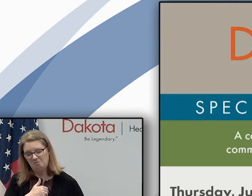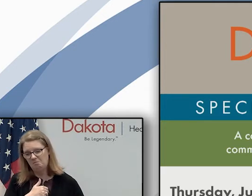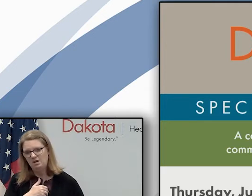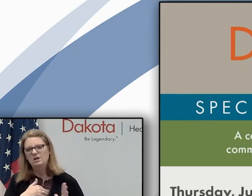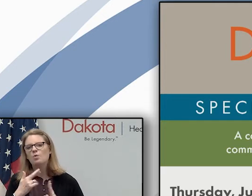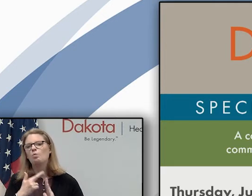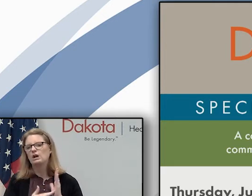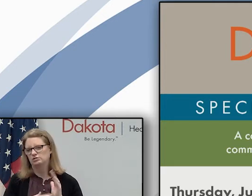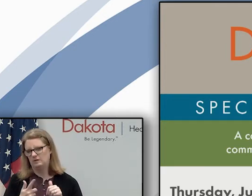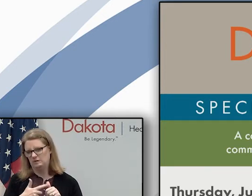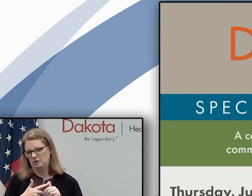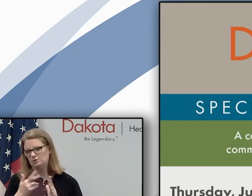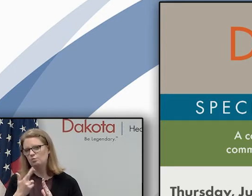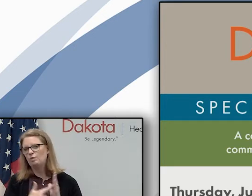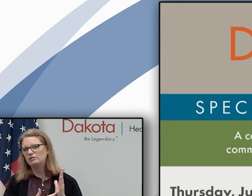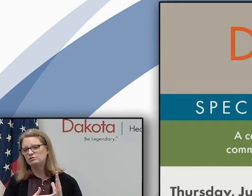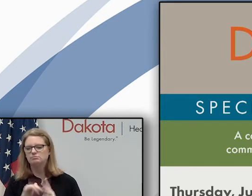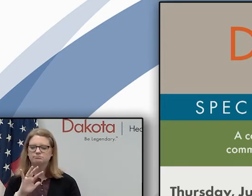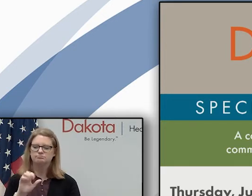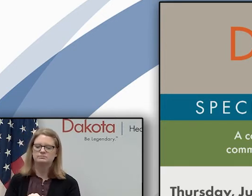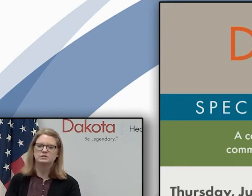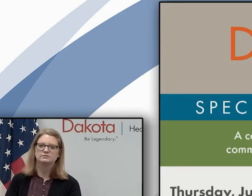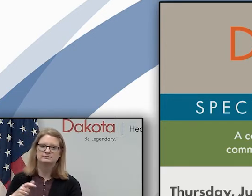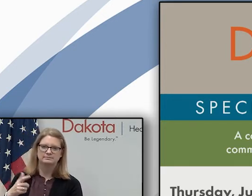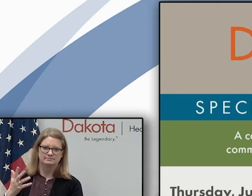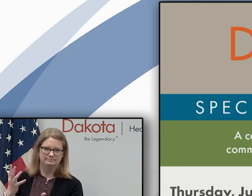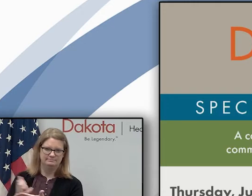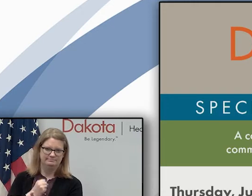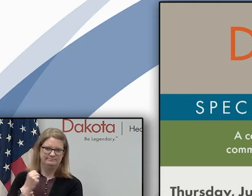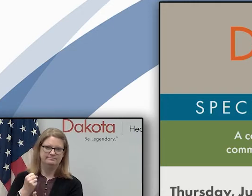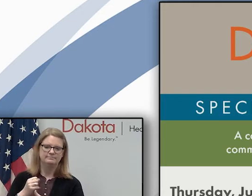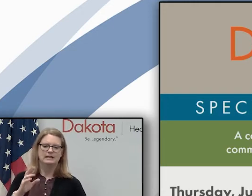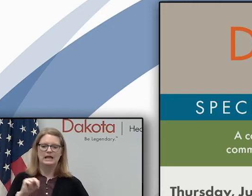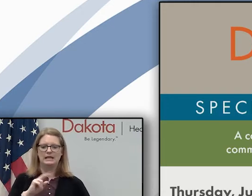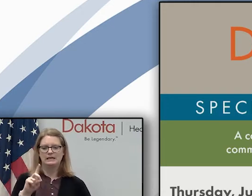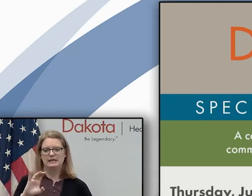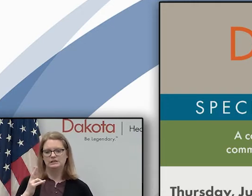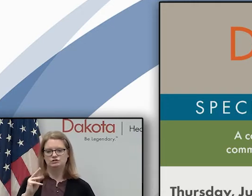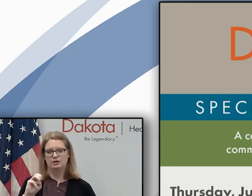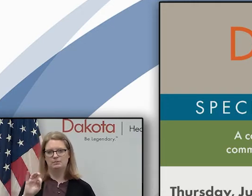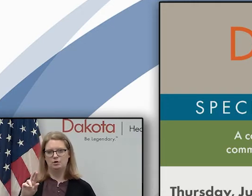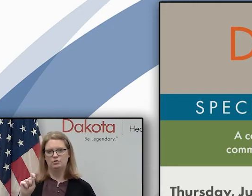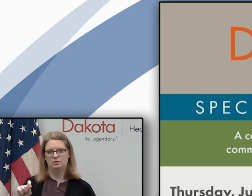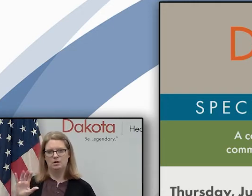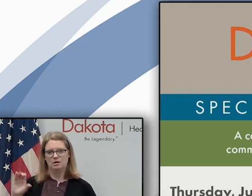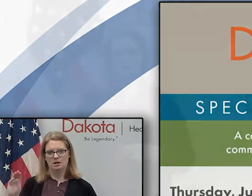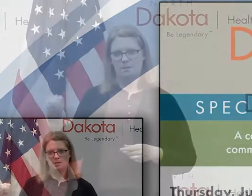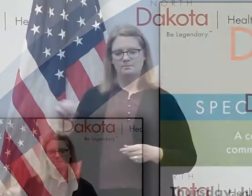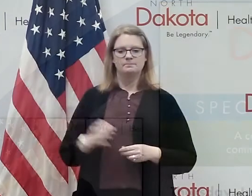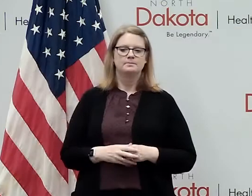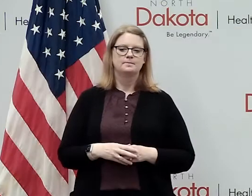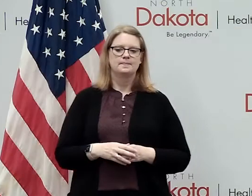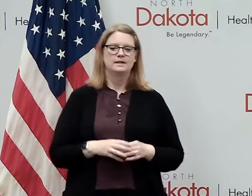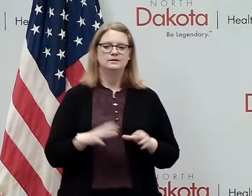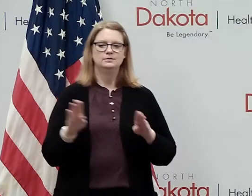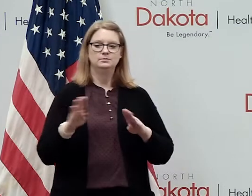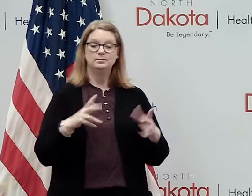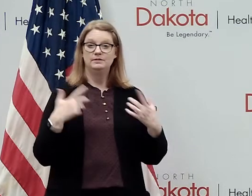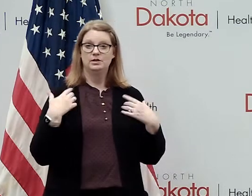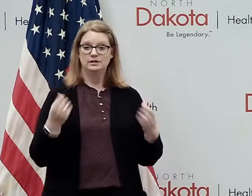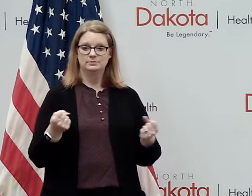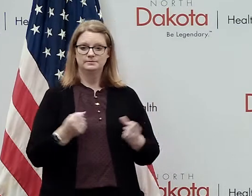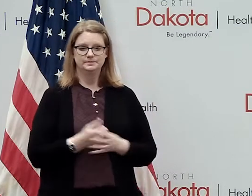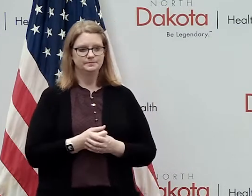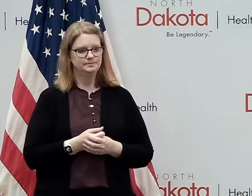ahead of time, and so reserve your spot now at ndchamber.com. Next up is the behavioral health update.